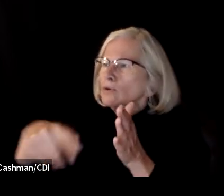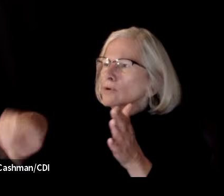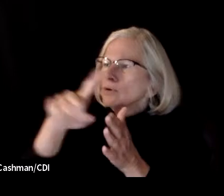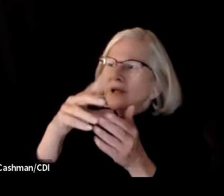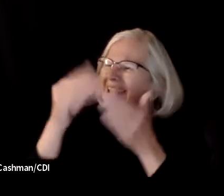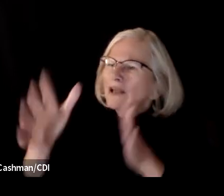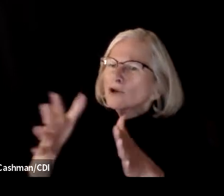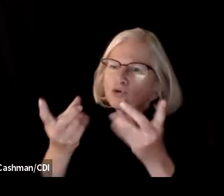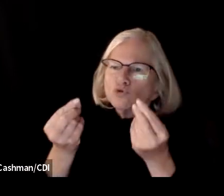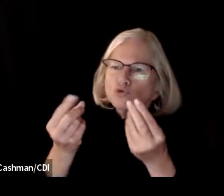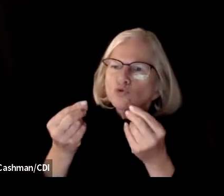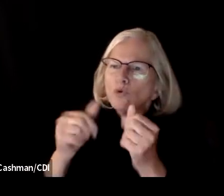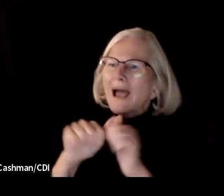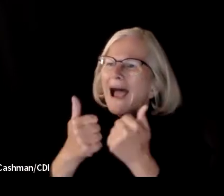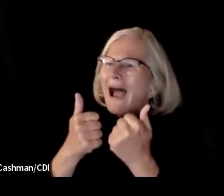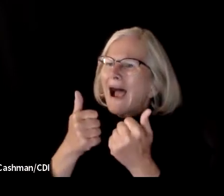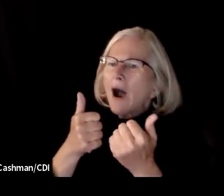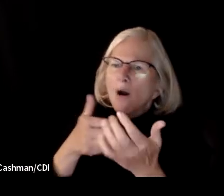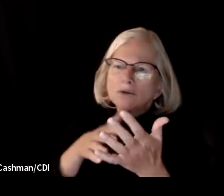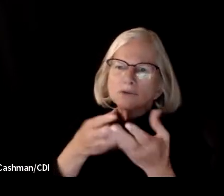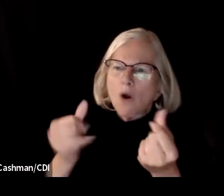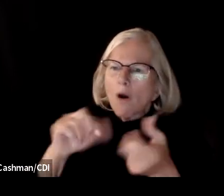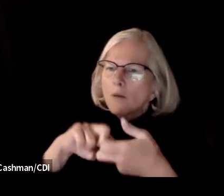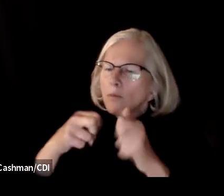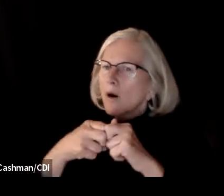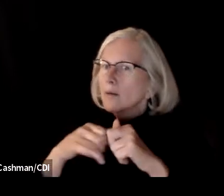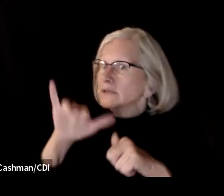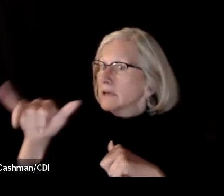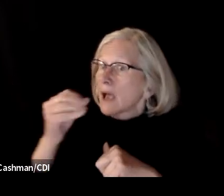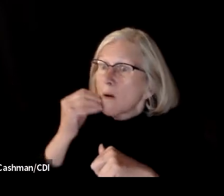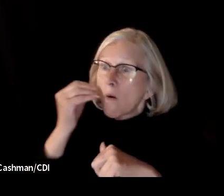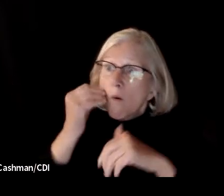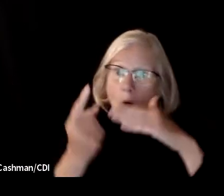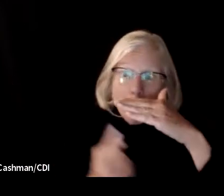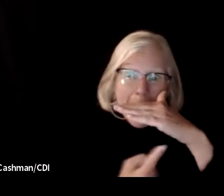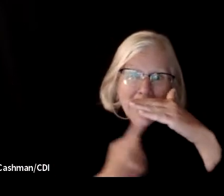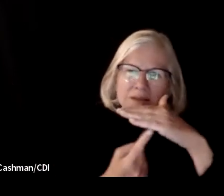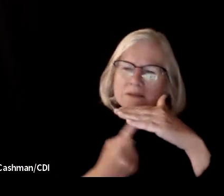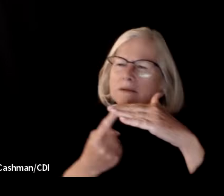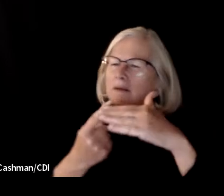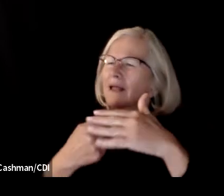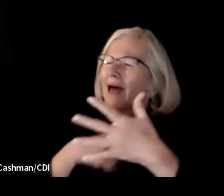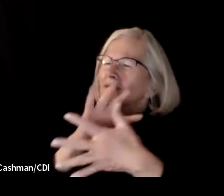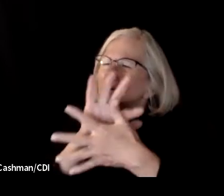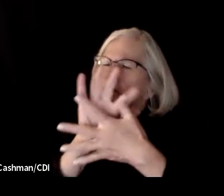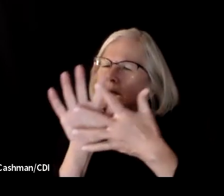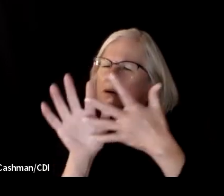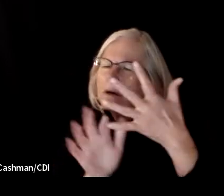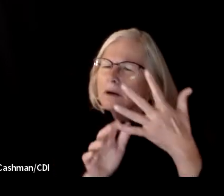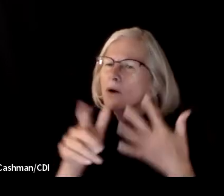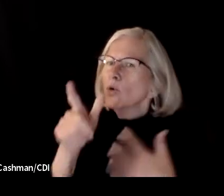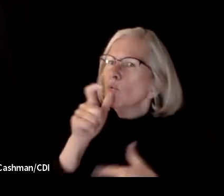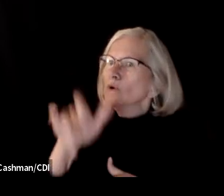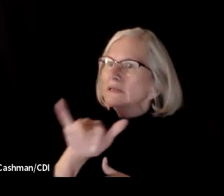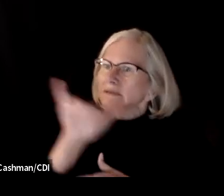because, to isolate because they're ill, who perhaps needs to stay home because they were exposed. But I can tell you